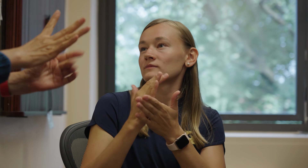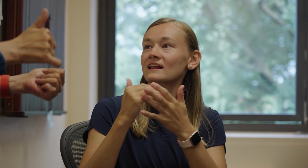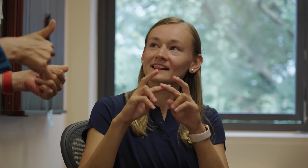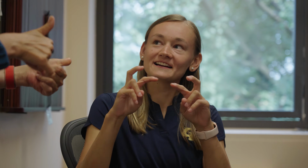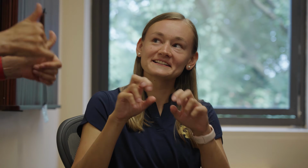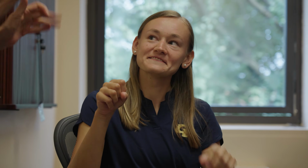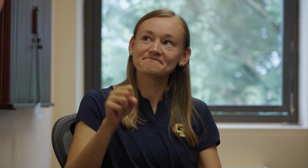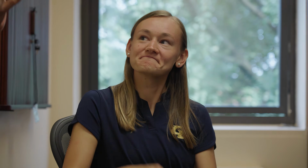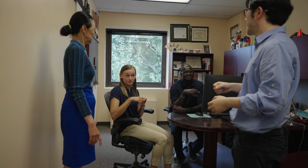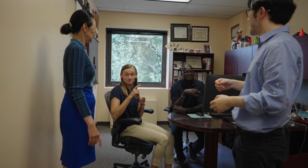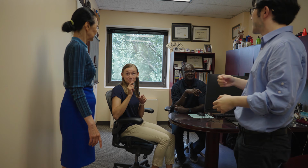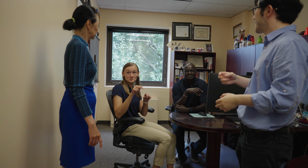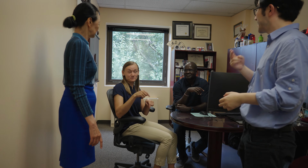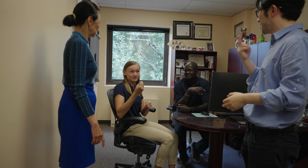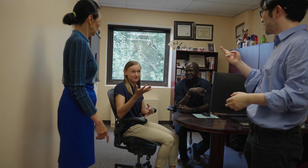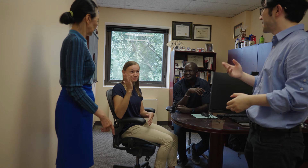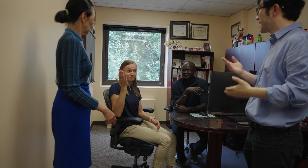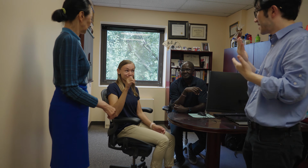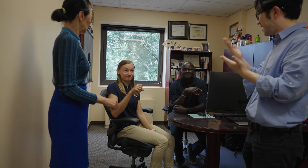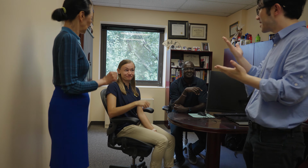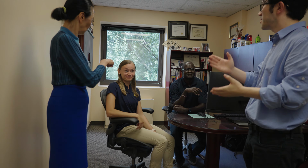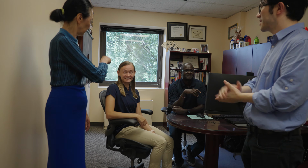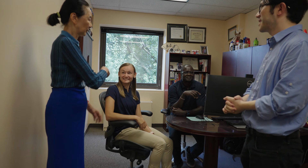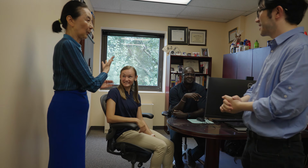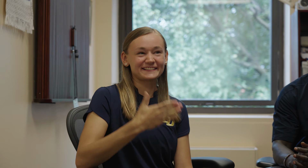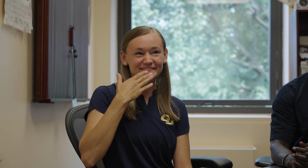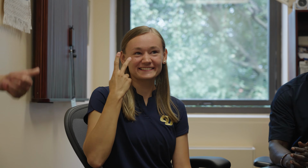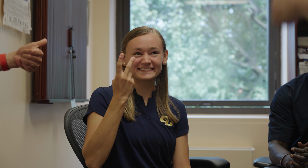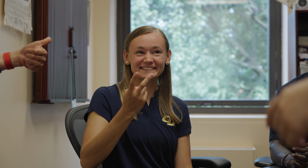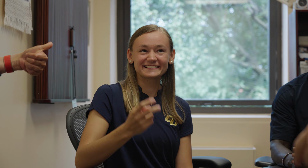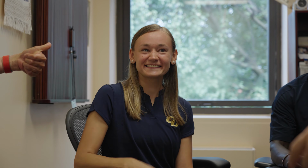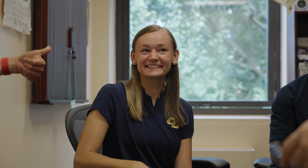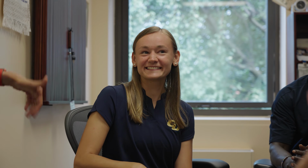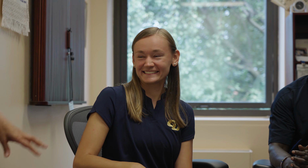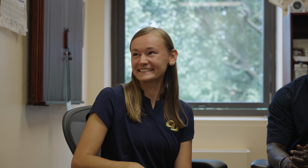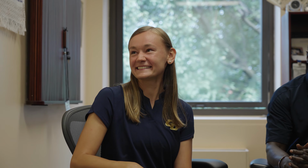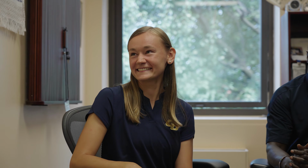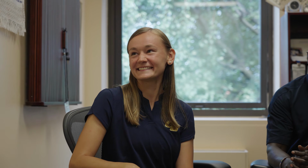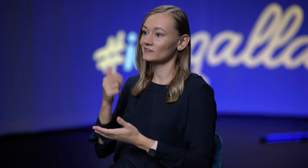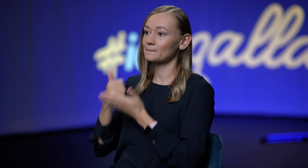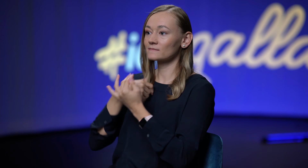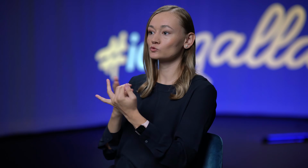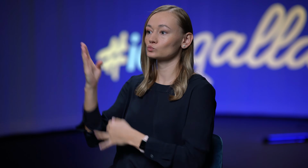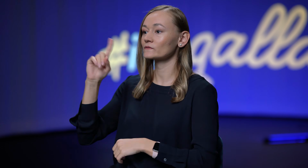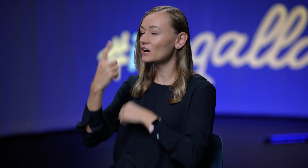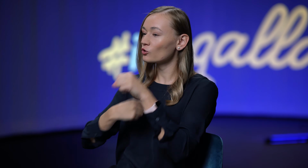if I felt homesick or needed support. They offered their time to talk and make me feel comfortable. This helped me through my tough first